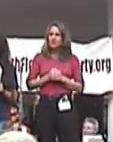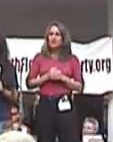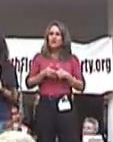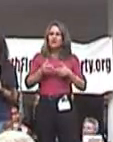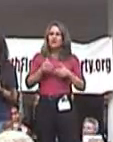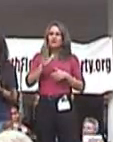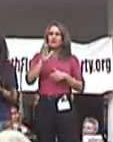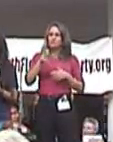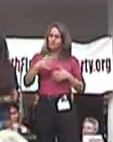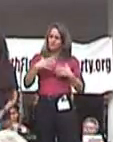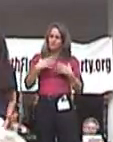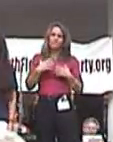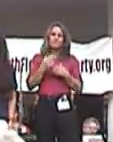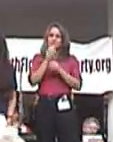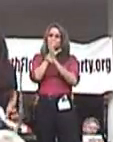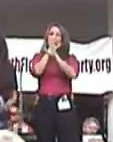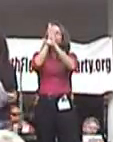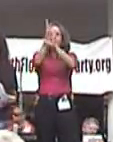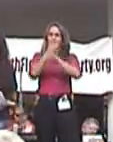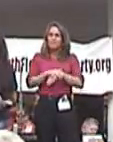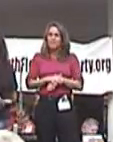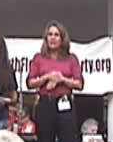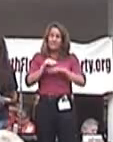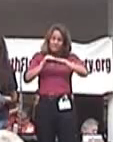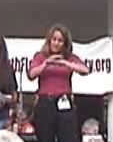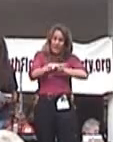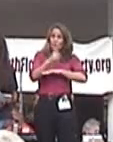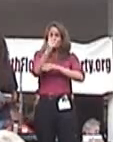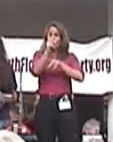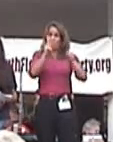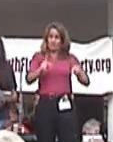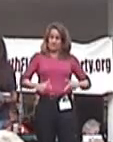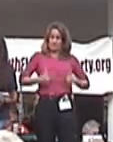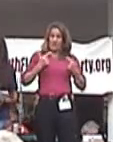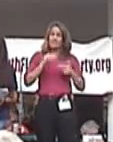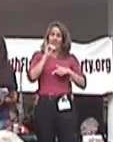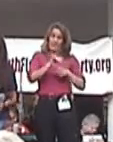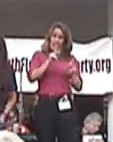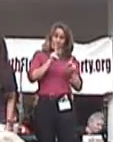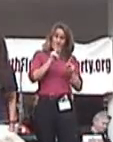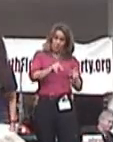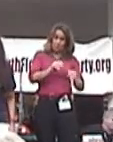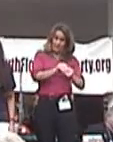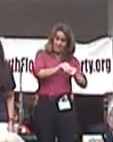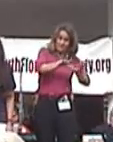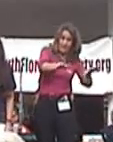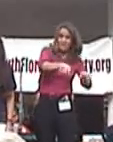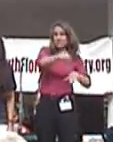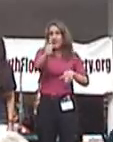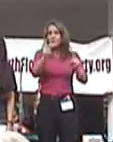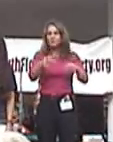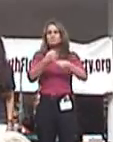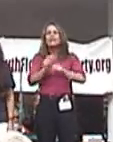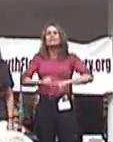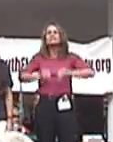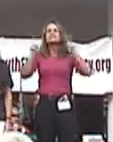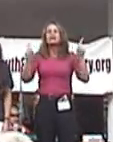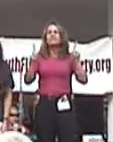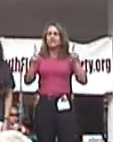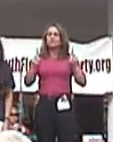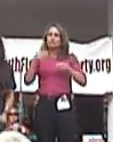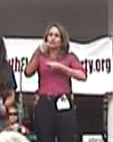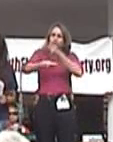be heard. Even if you just affect one person's life, that person will affect another person. You've made a difference. You've paid it